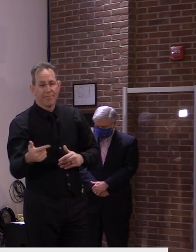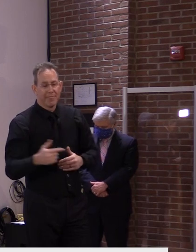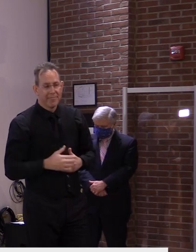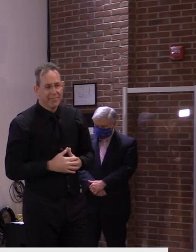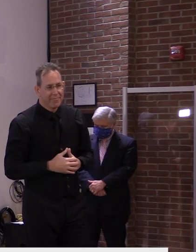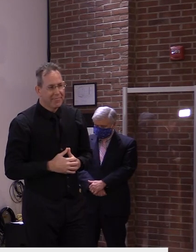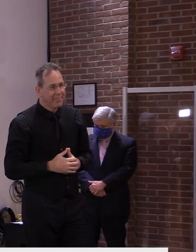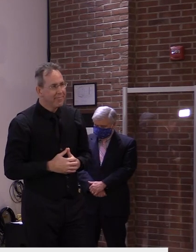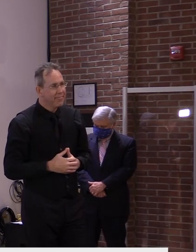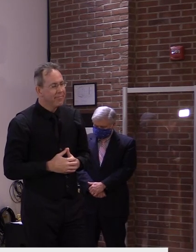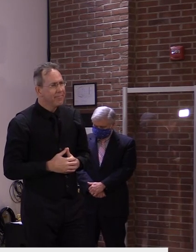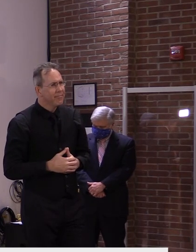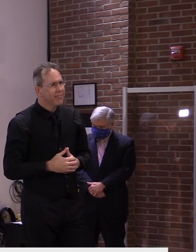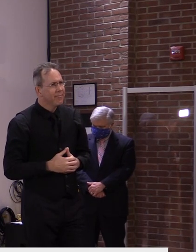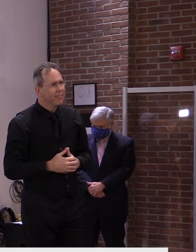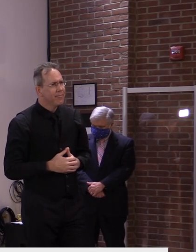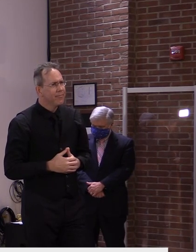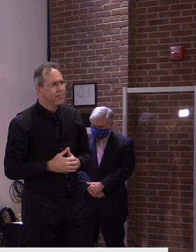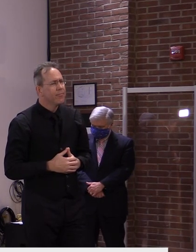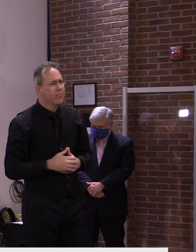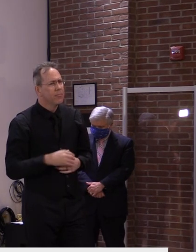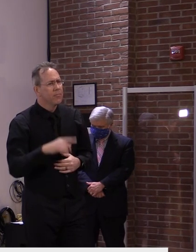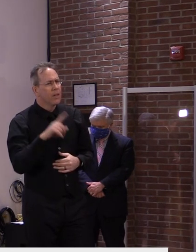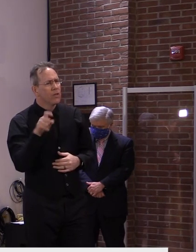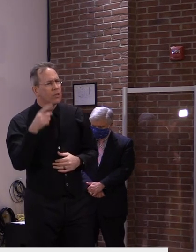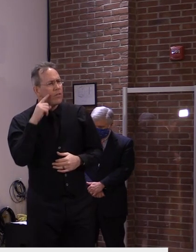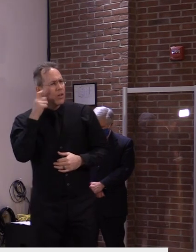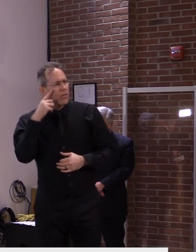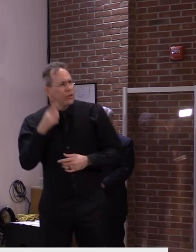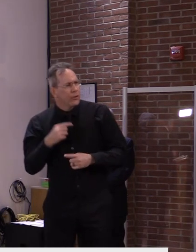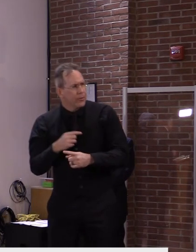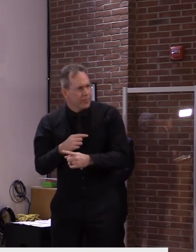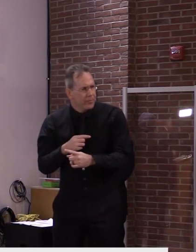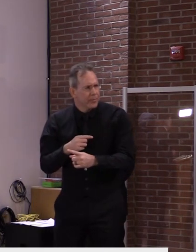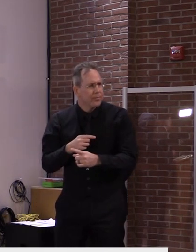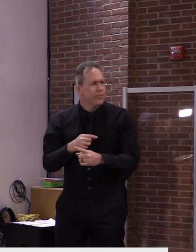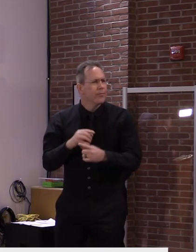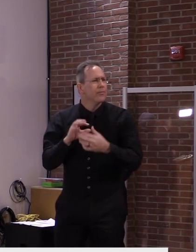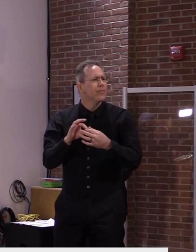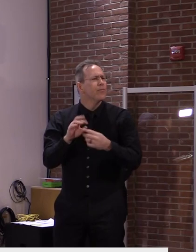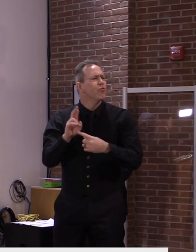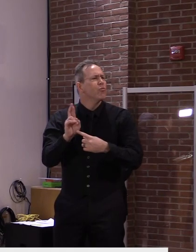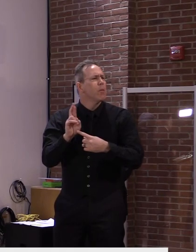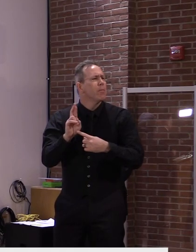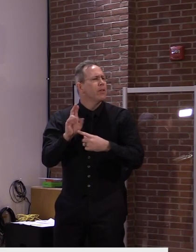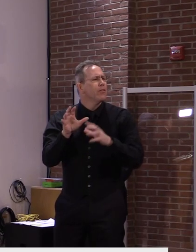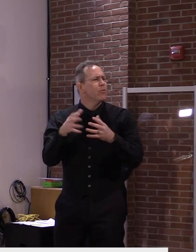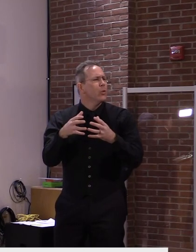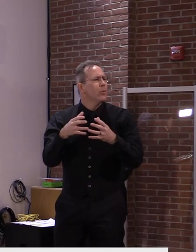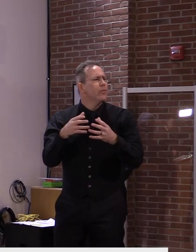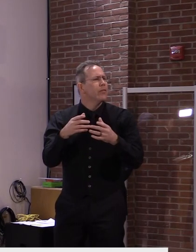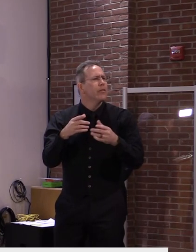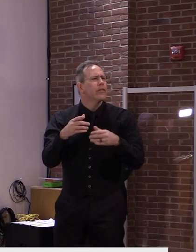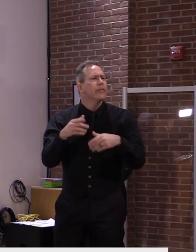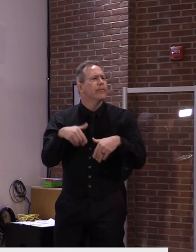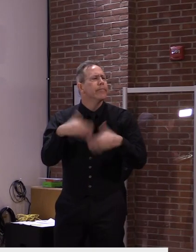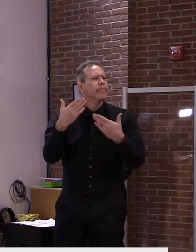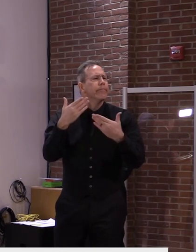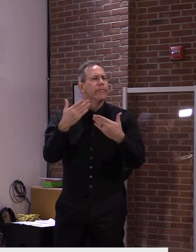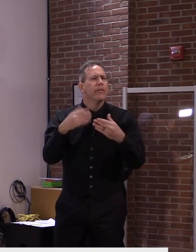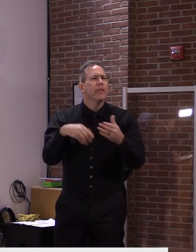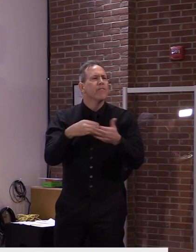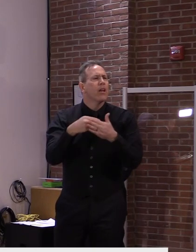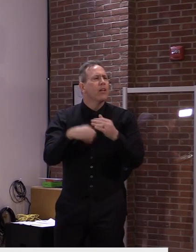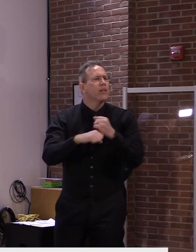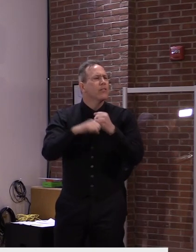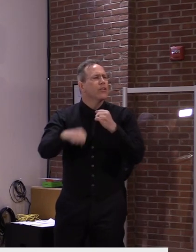Governor, yesterday seven Republican senators introduced a bill to expand funding for school resource officers. Comes a week after